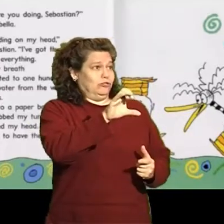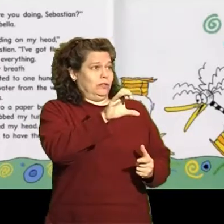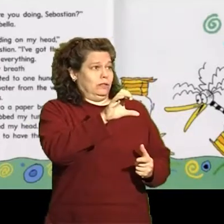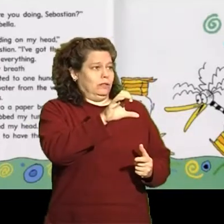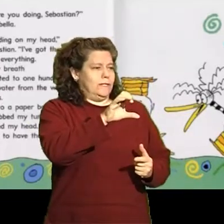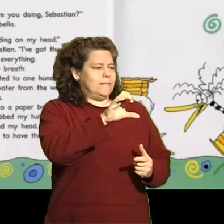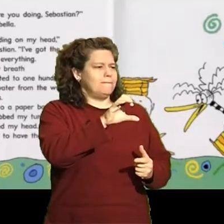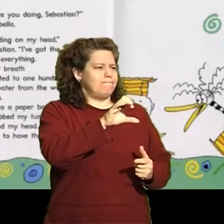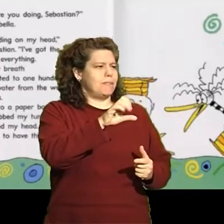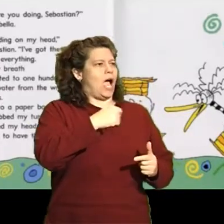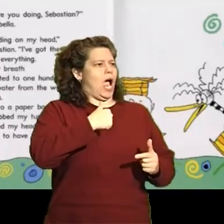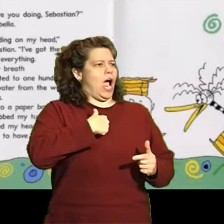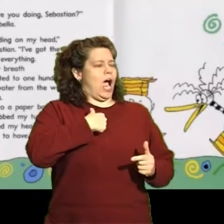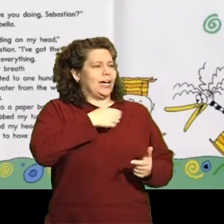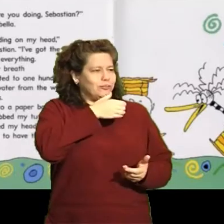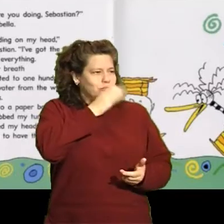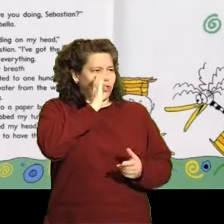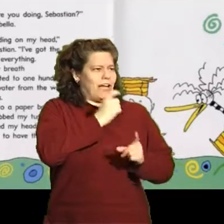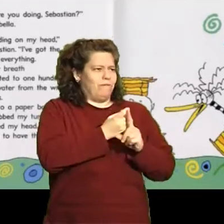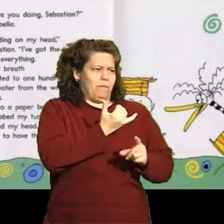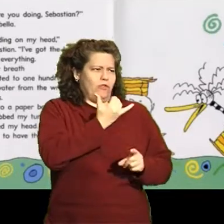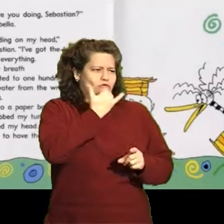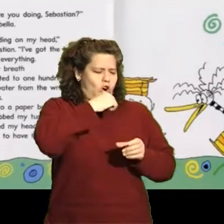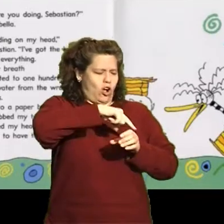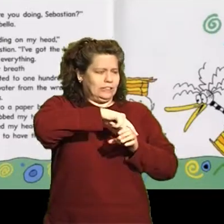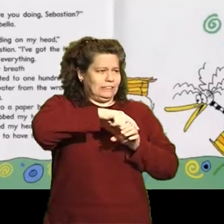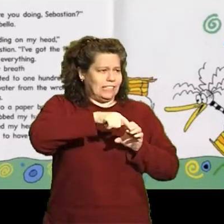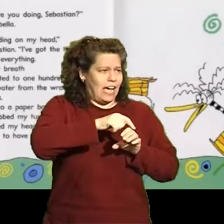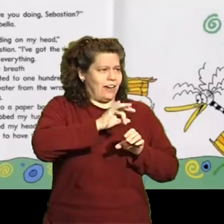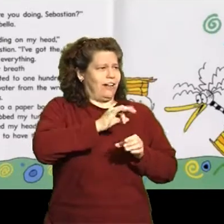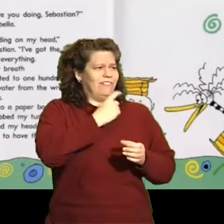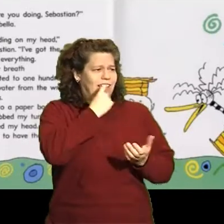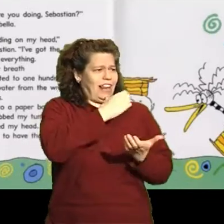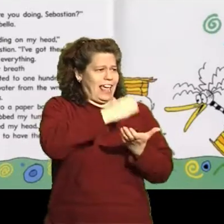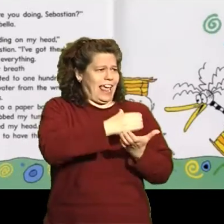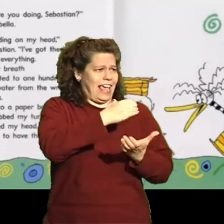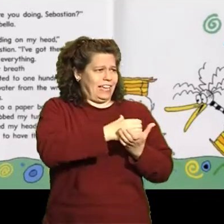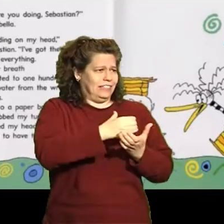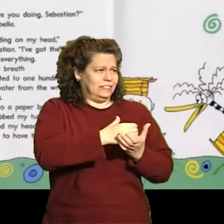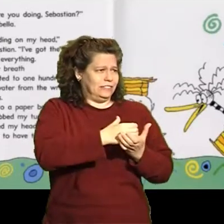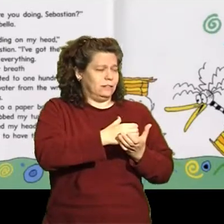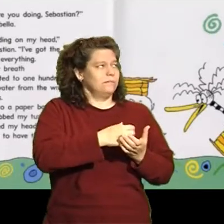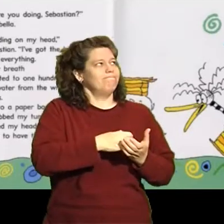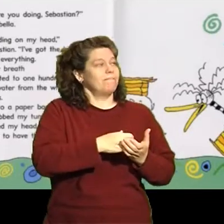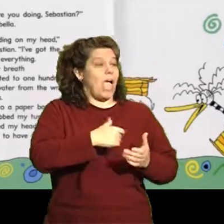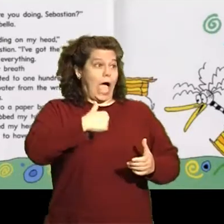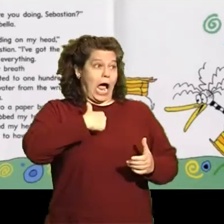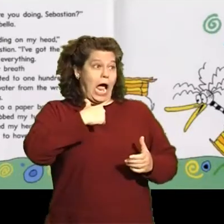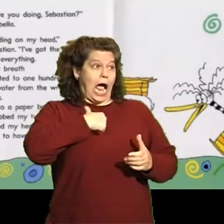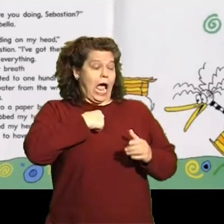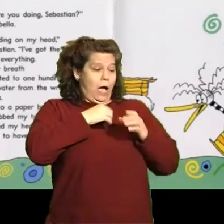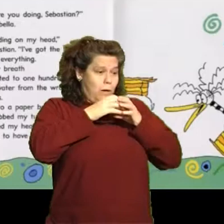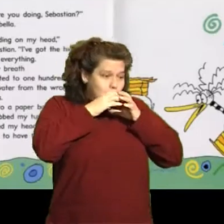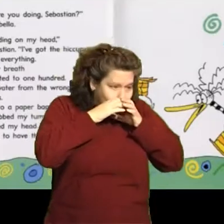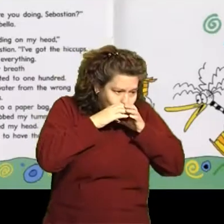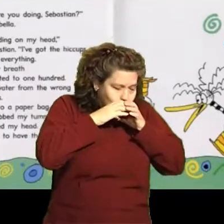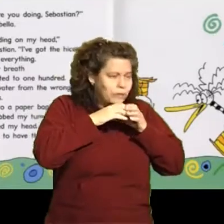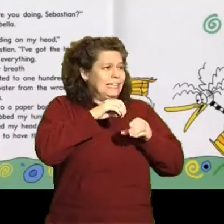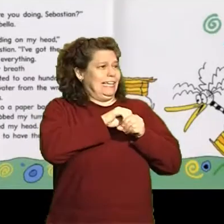to 100. I drank water from the wrong side of the glass. I blew into a